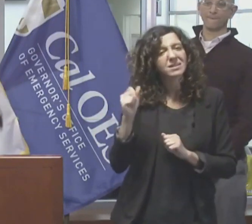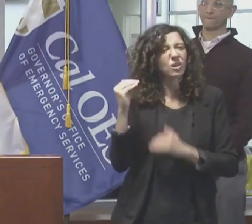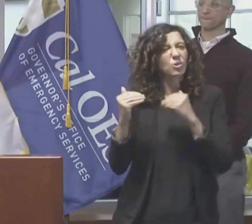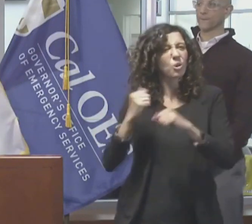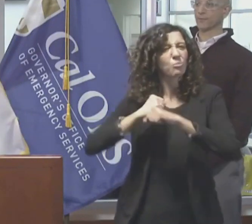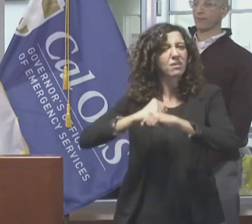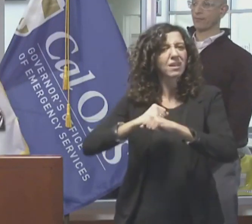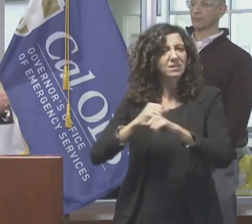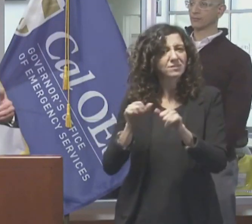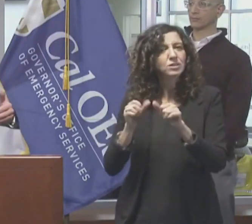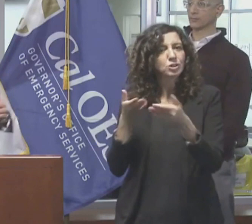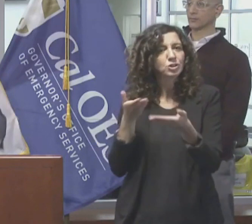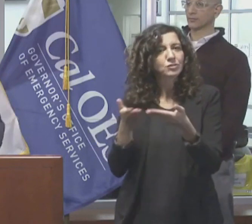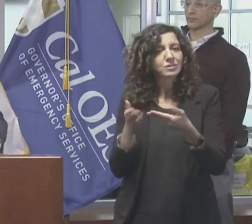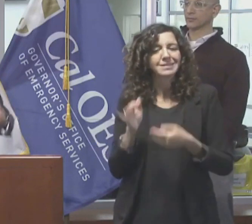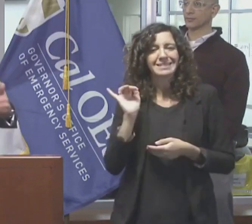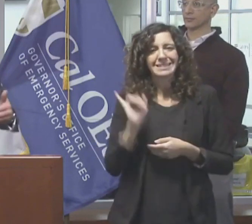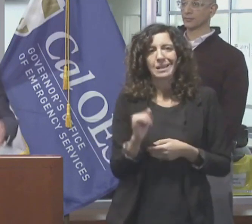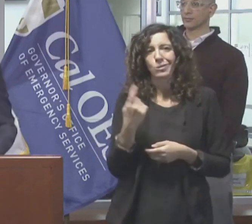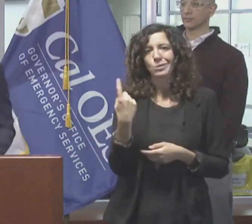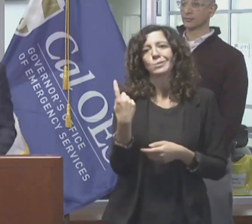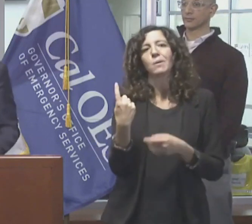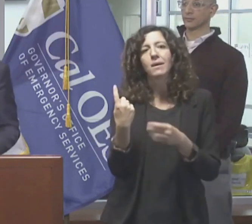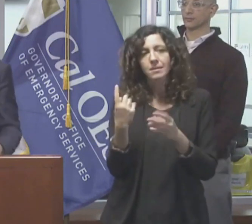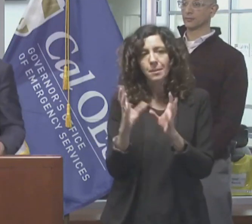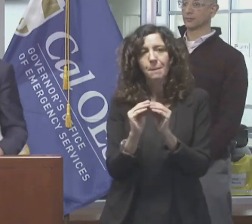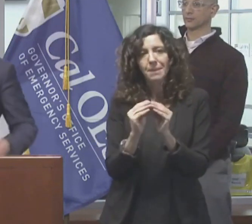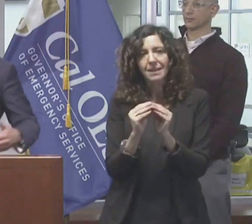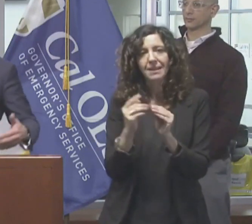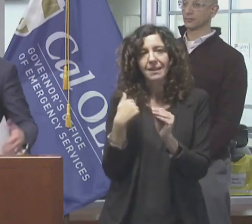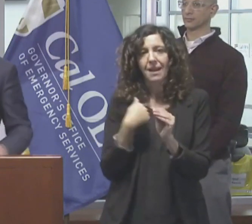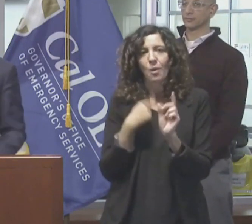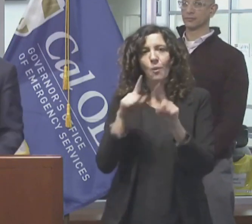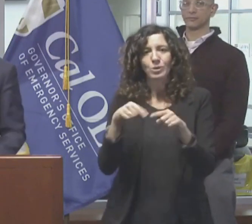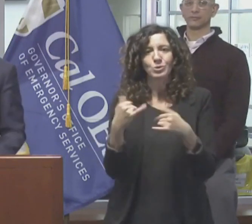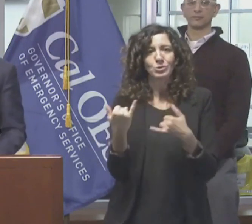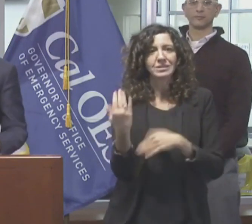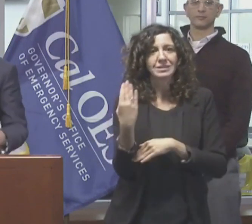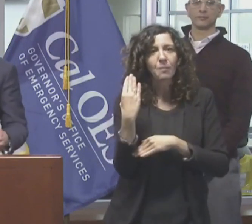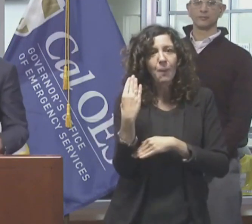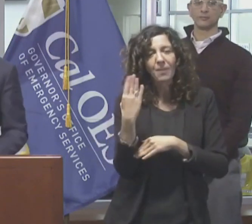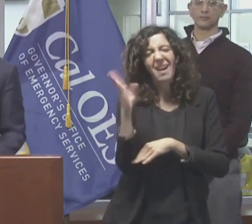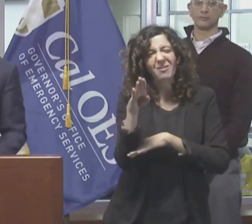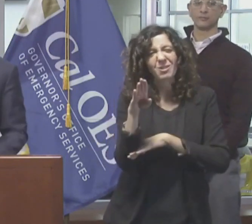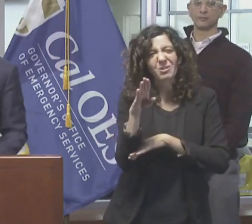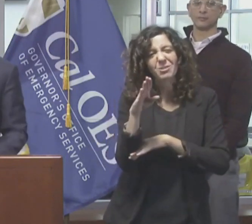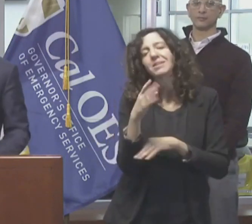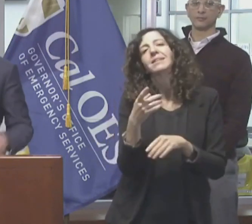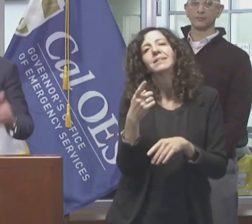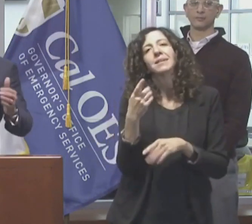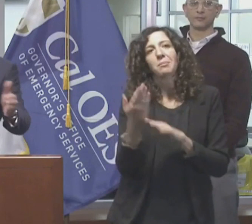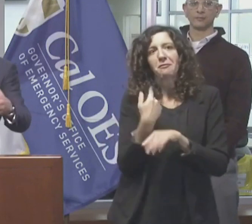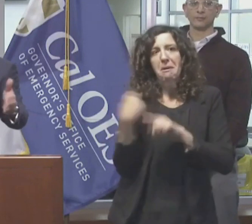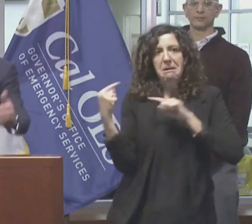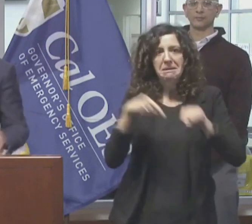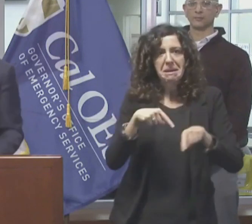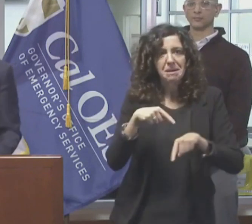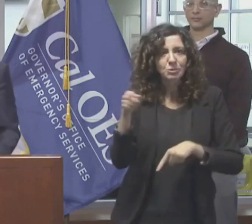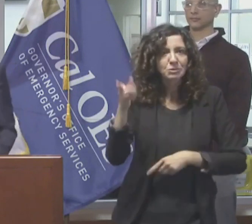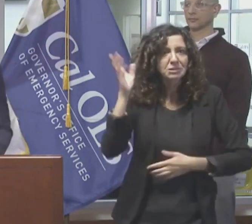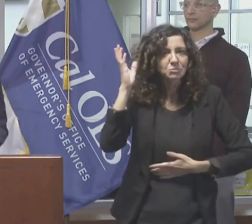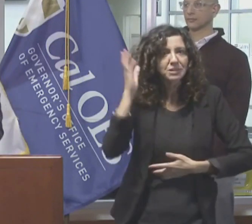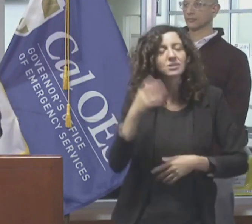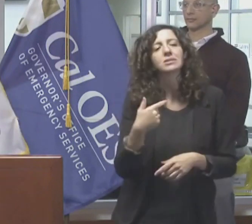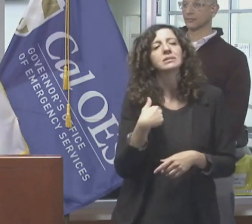it was one of the meetings we were having before I felt I needed to come down here, because you were all getting antsy and I wasn't down here earlier. I can lay out